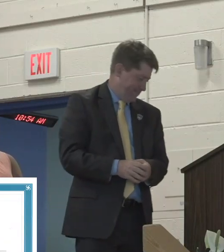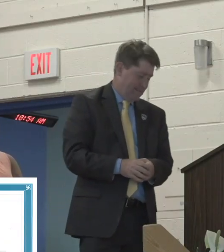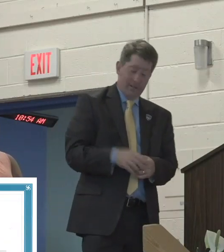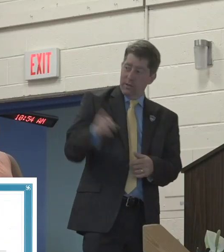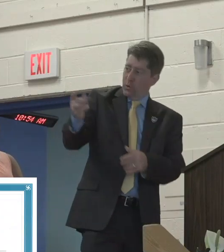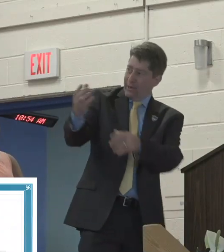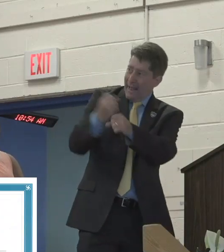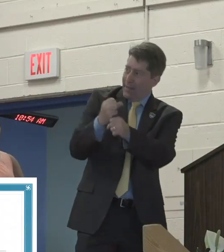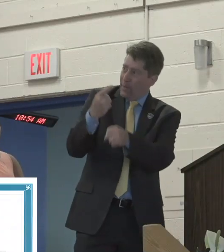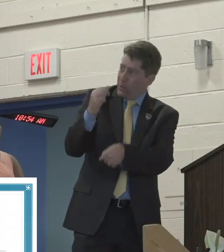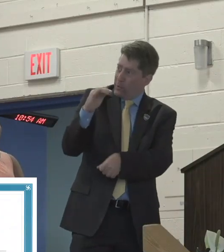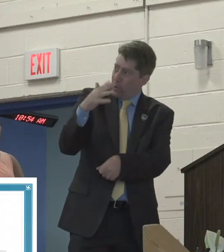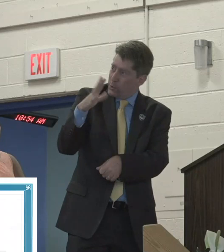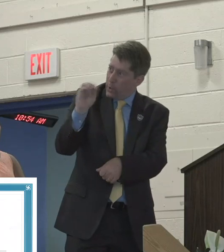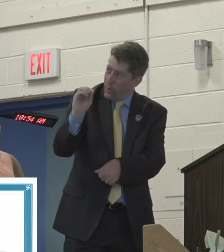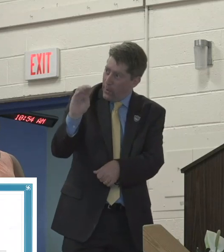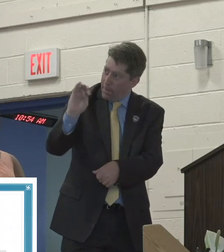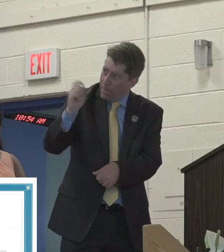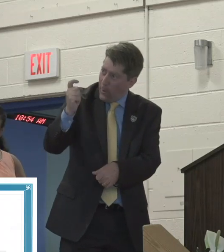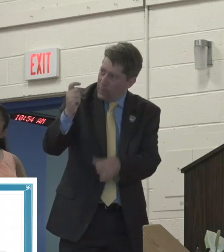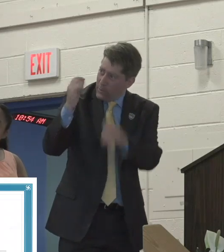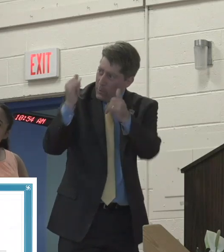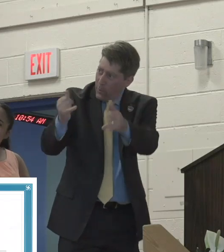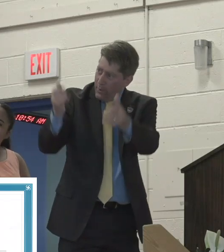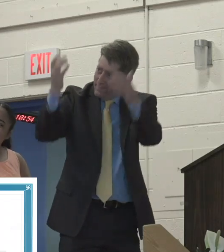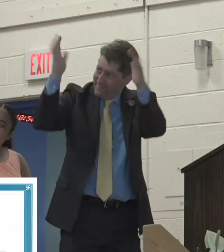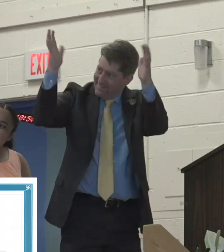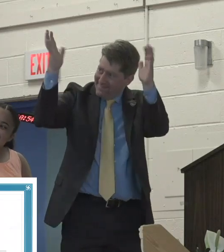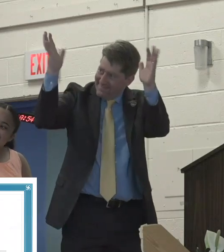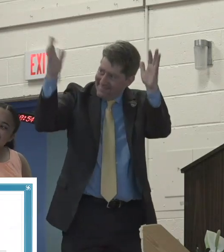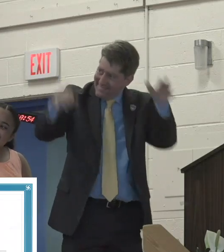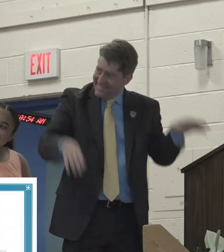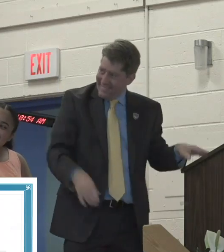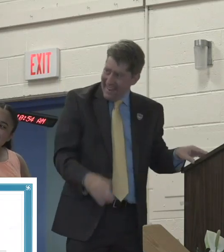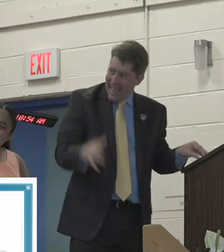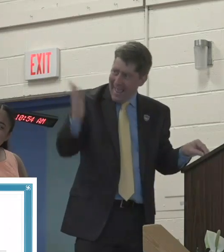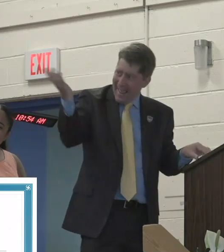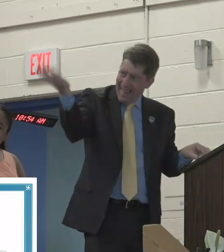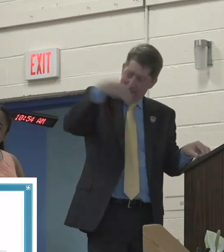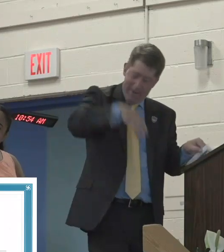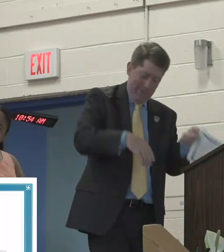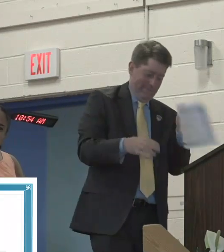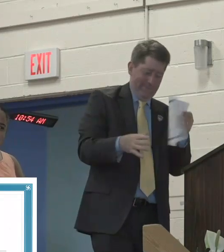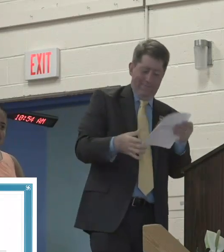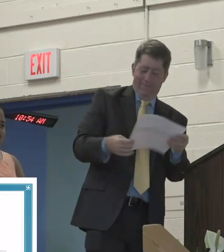character. And you are the recipient of the Groucho Marx Award. Come on over.